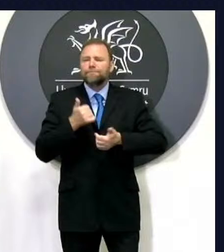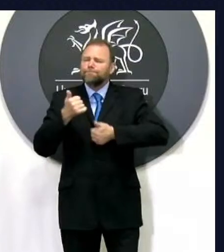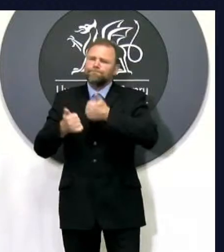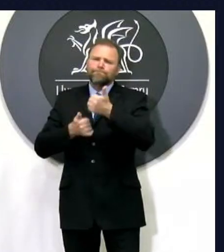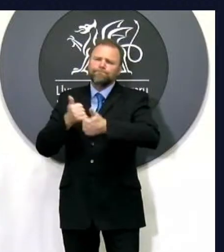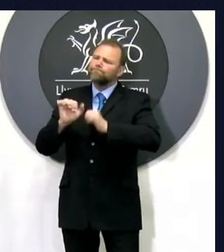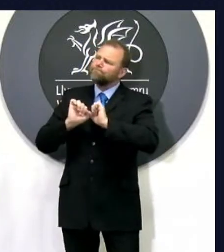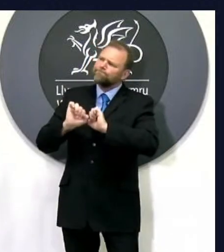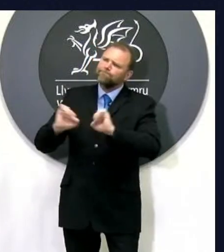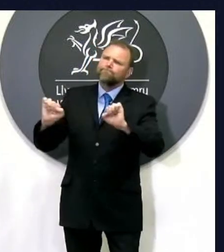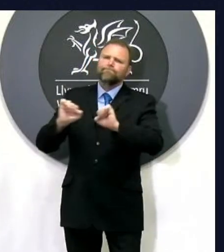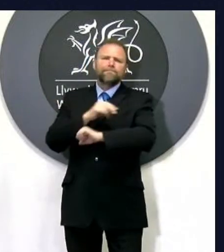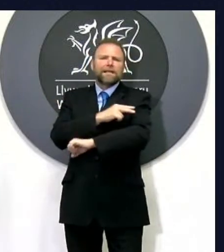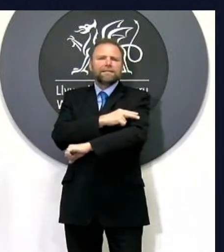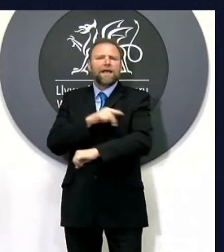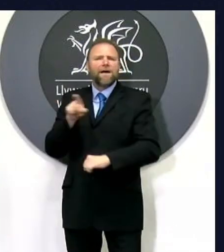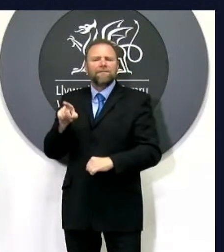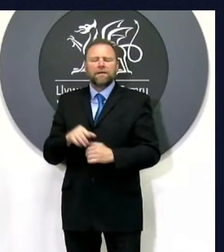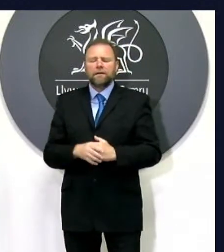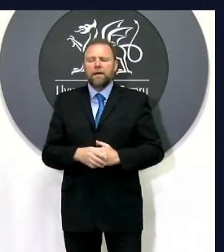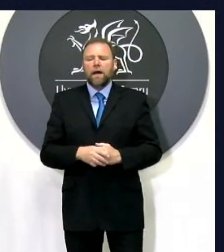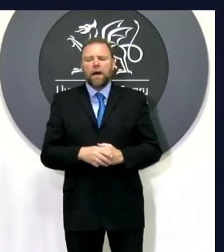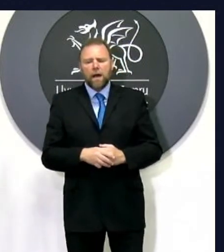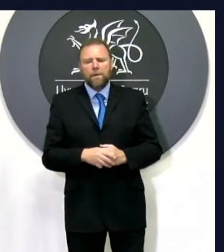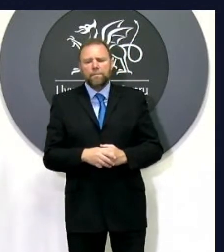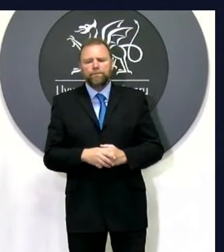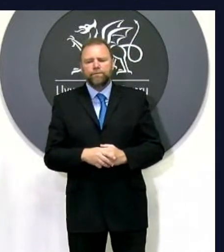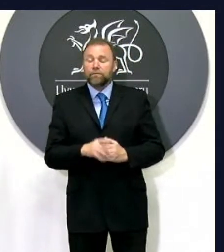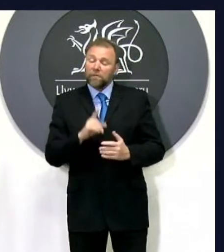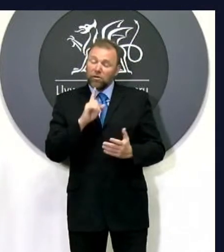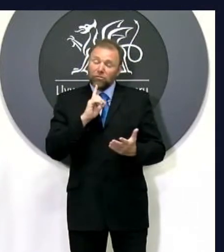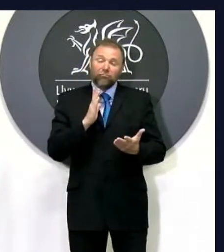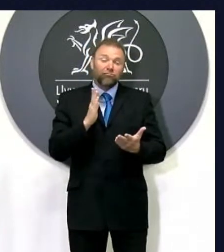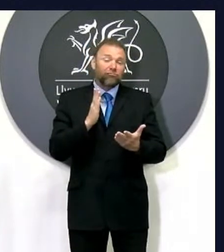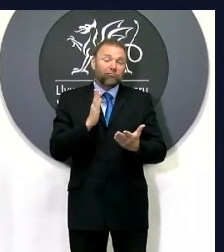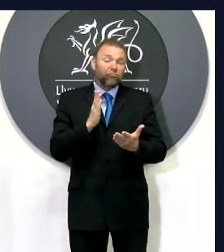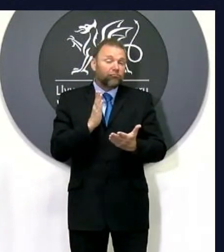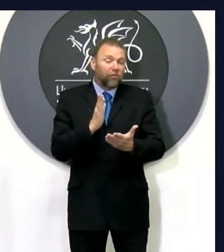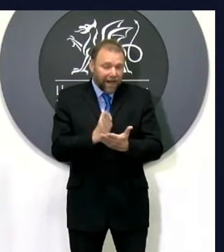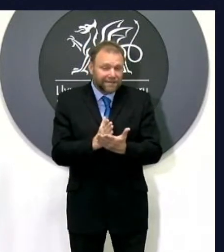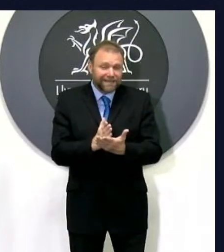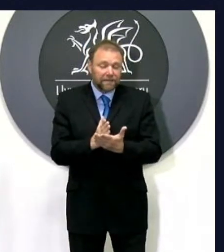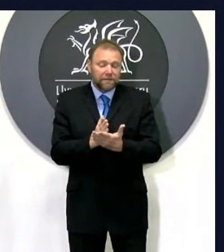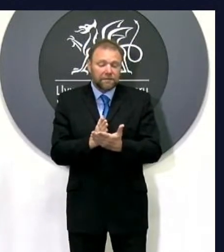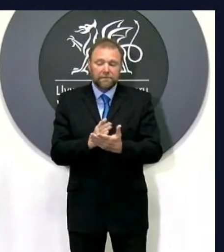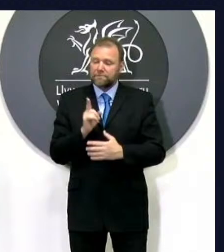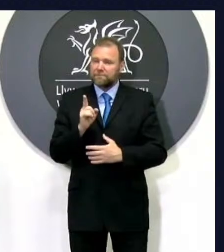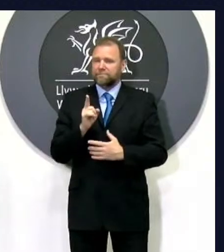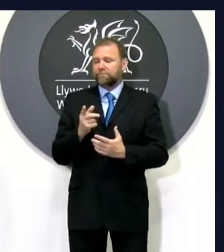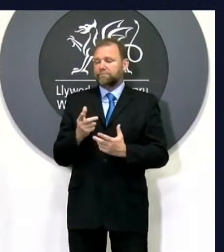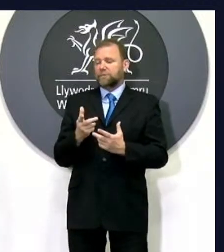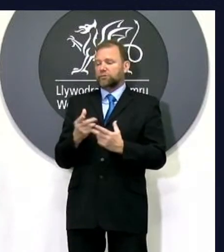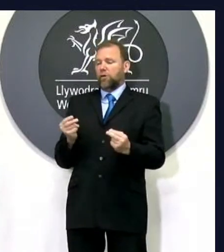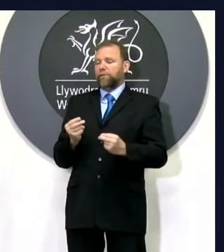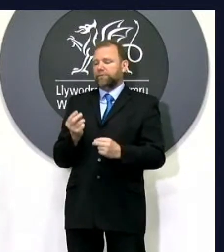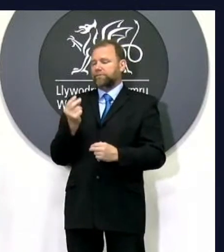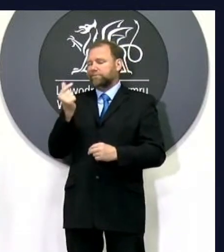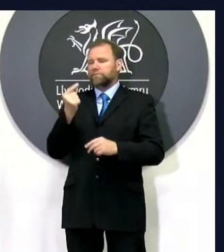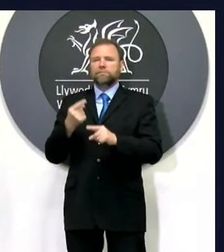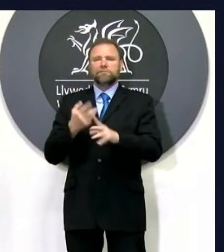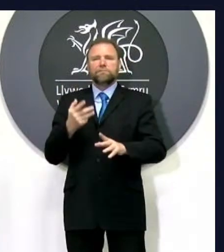them. So I'm afraid the reality is, as you perhaps imply in your question, that this will not be solved overnight. This will be a